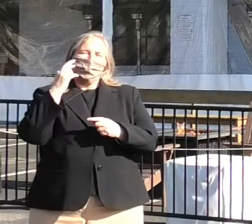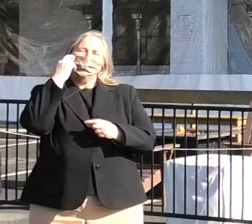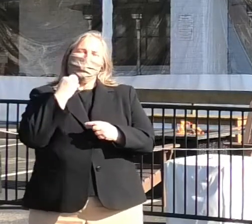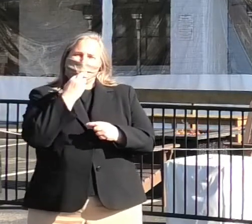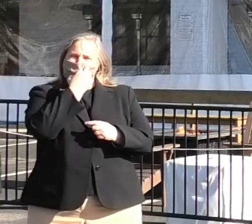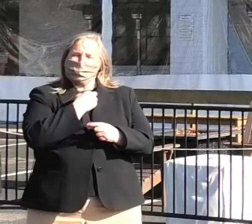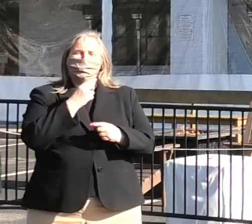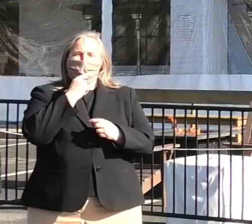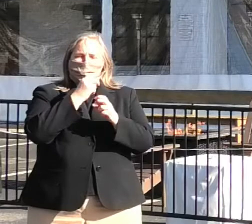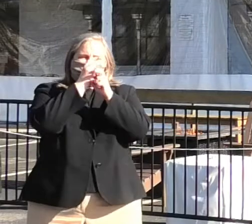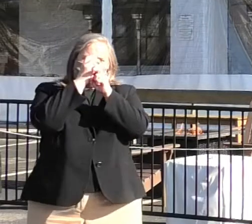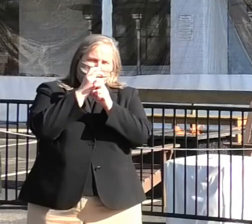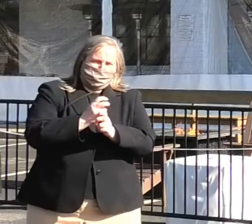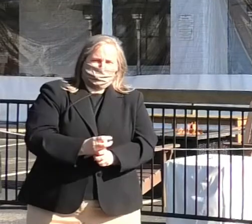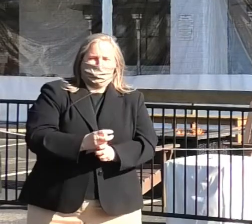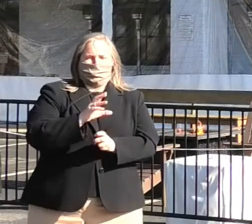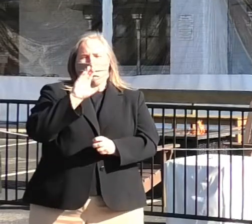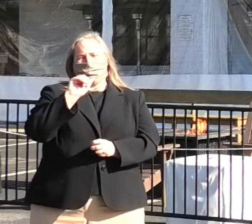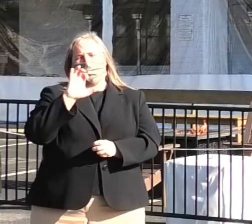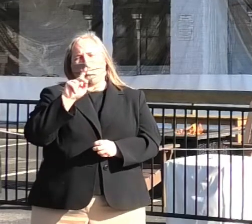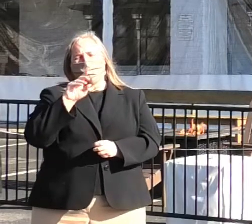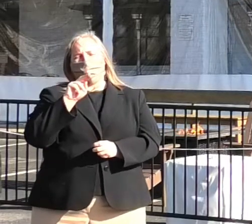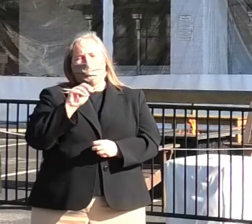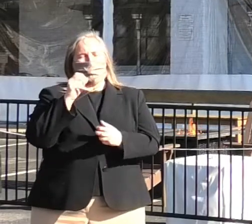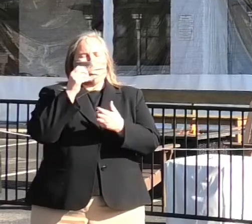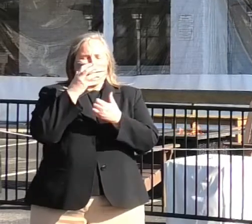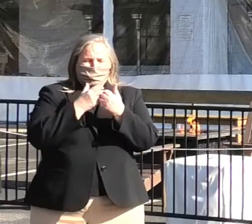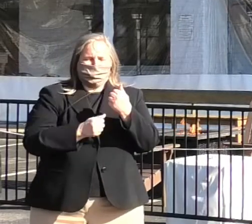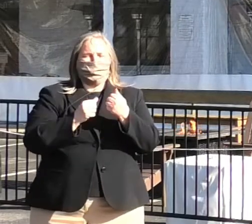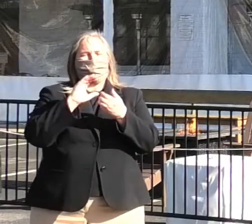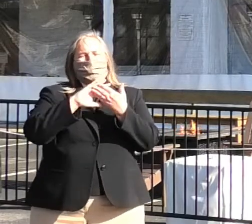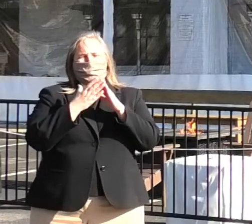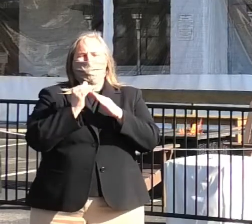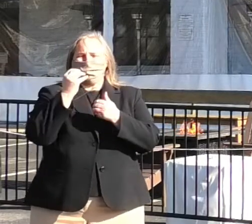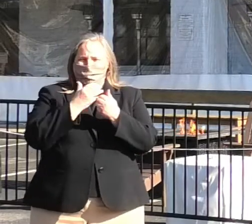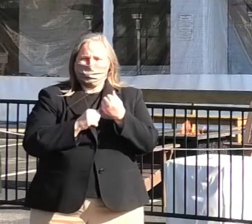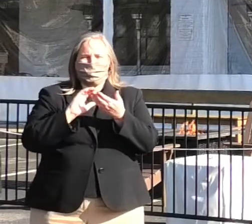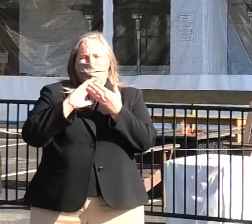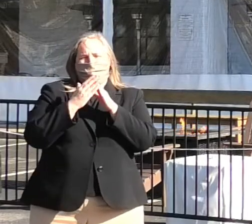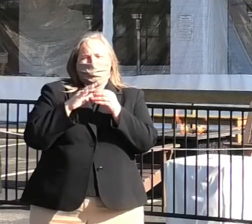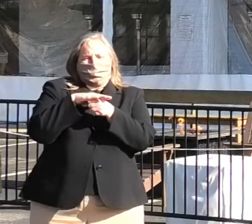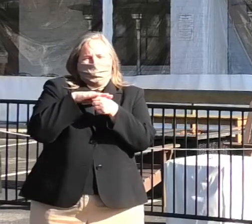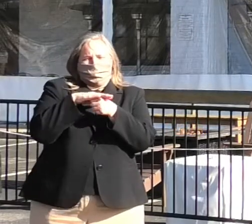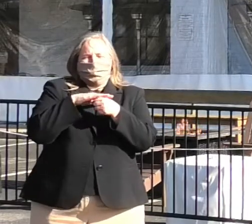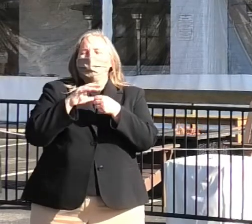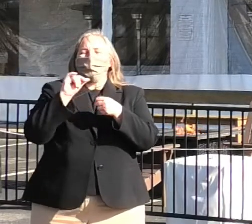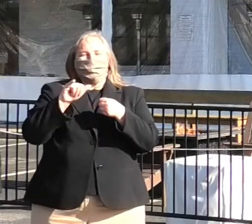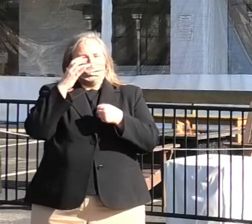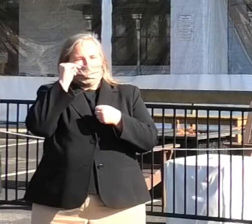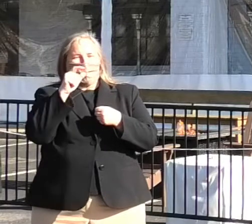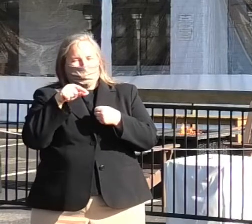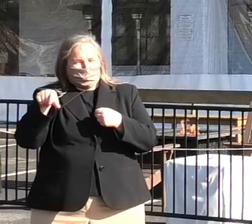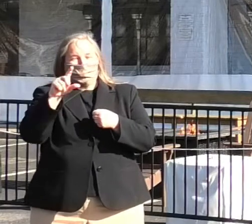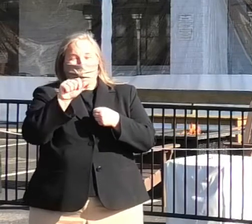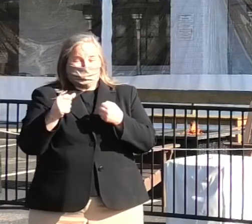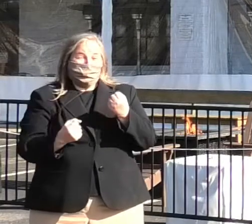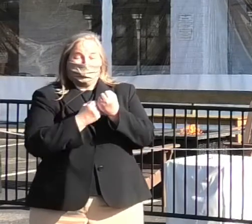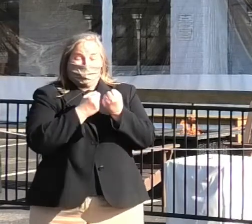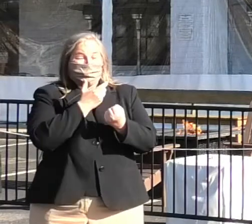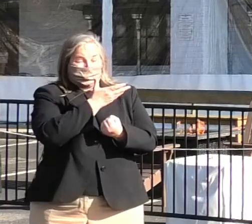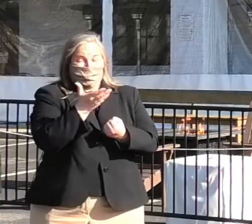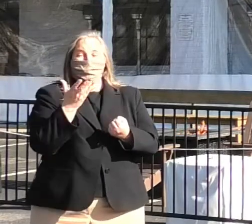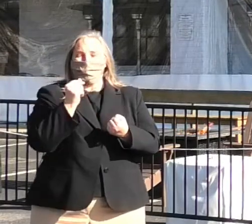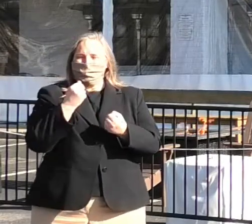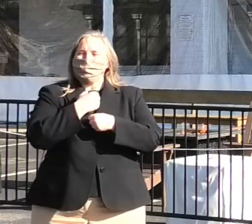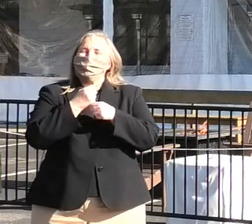are the backbone of every community and every neighborhood, and that's why you need to support them and make an effort to come out and